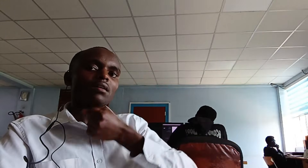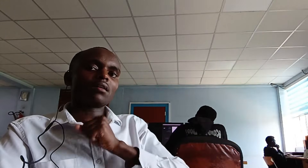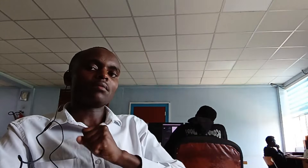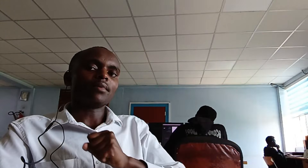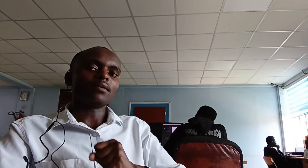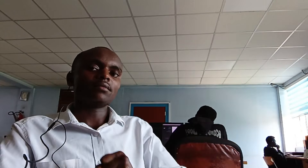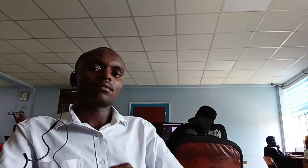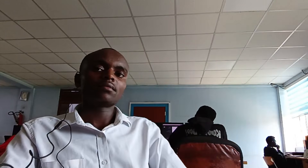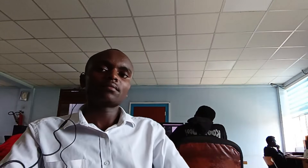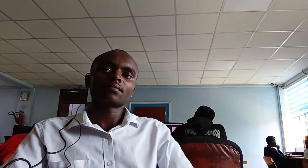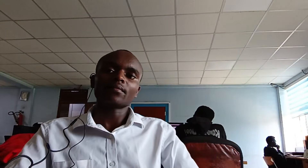grandparents.